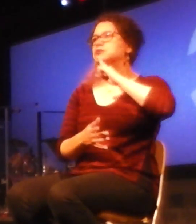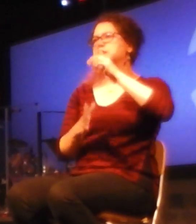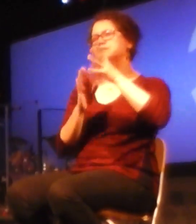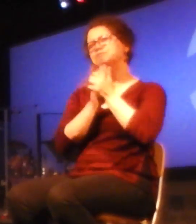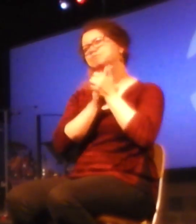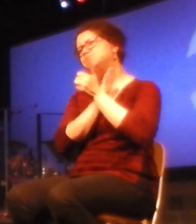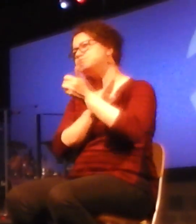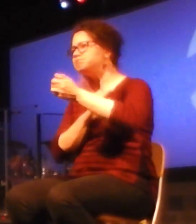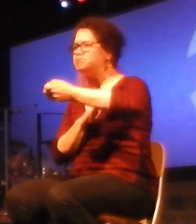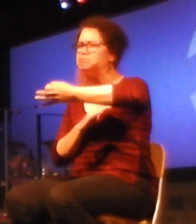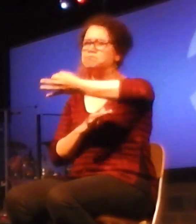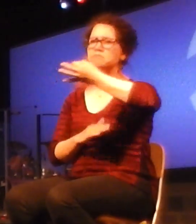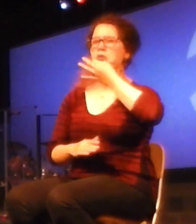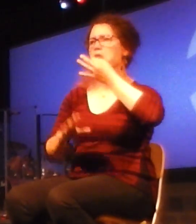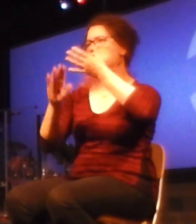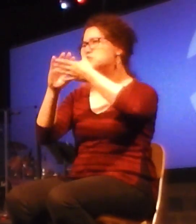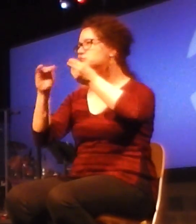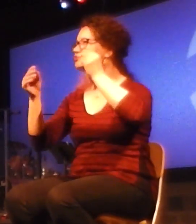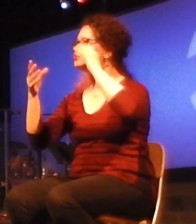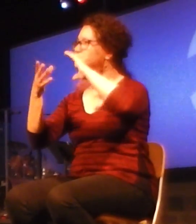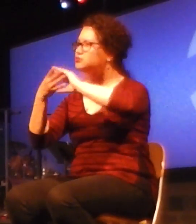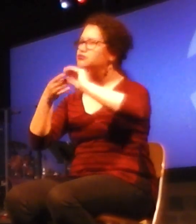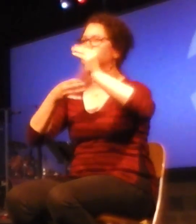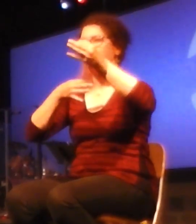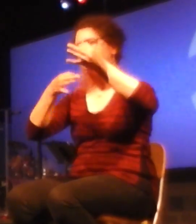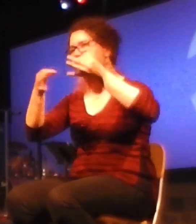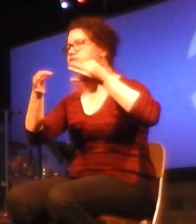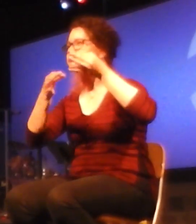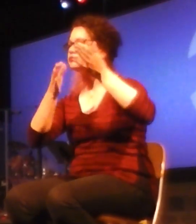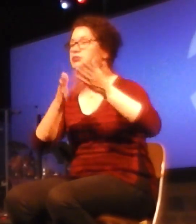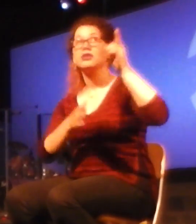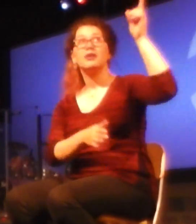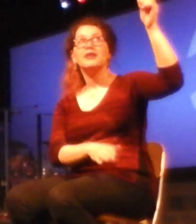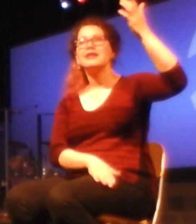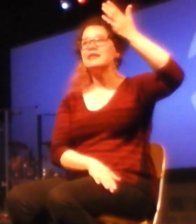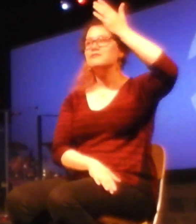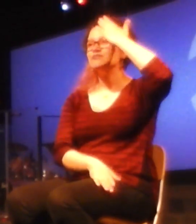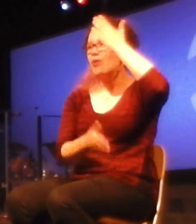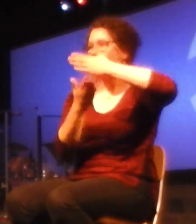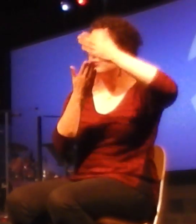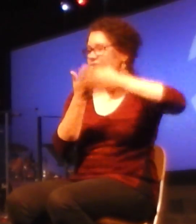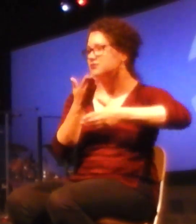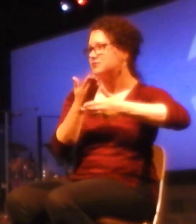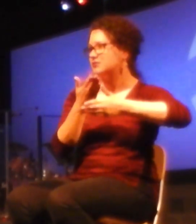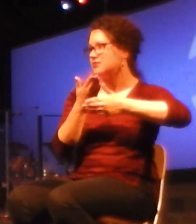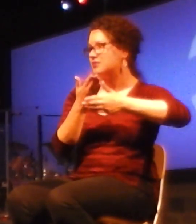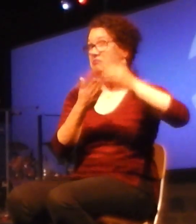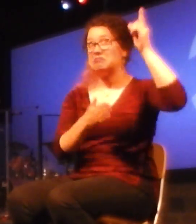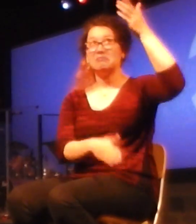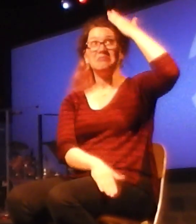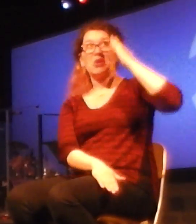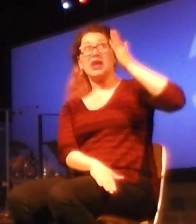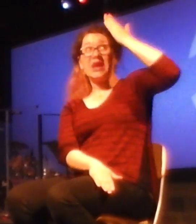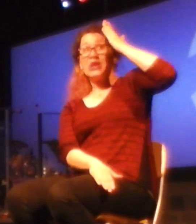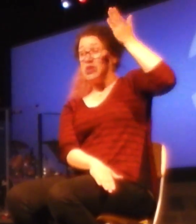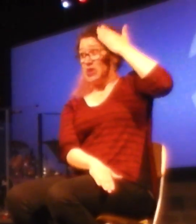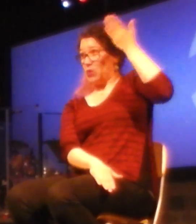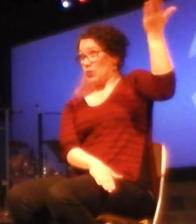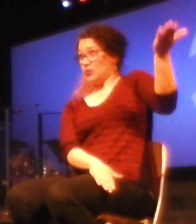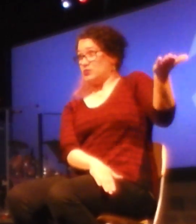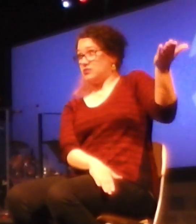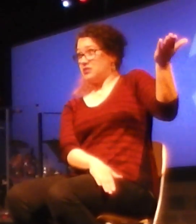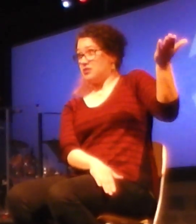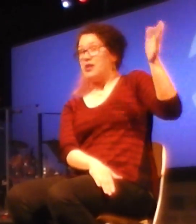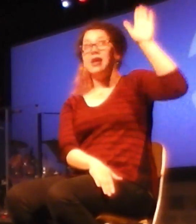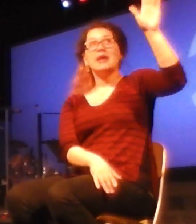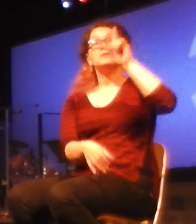masterful storyteller. That he knows the end of the story. That he knows this. Like, this is what this promise is